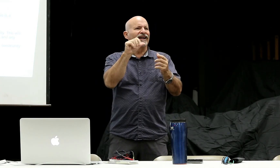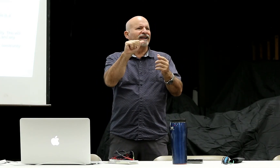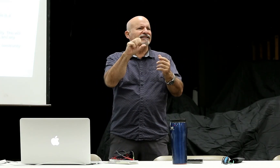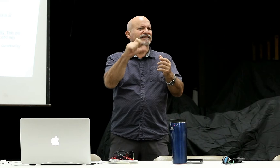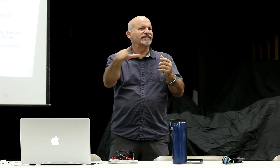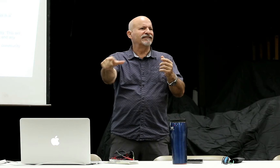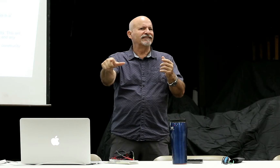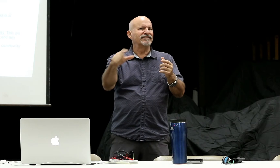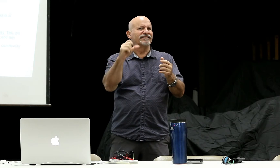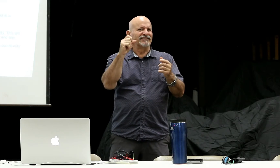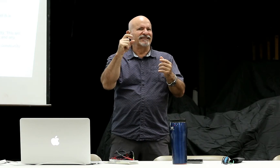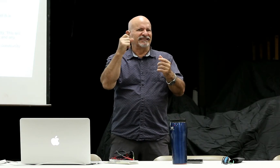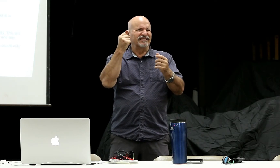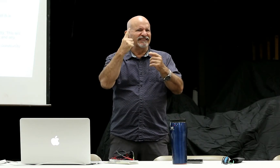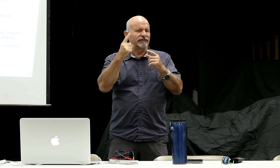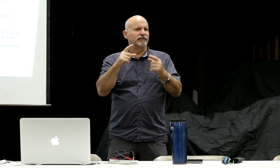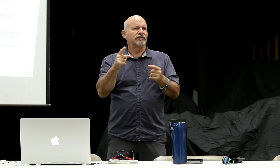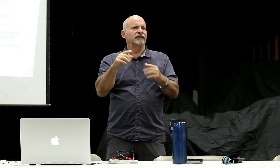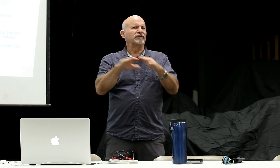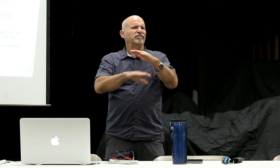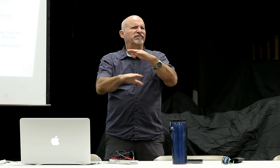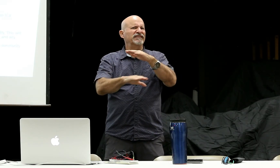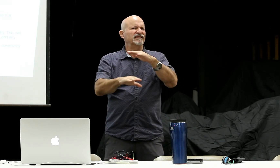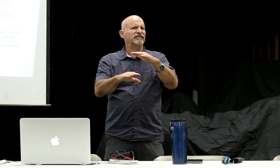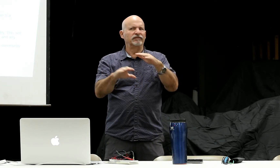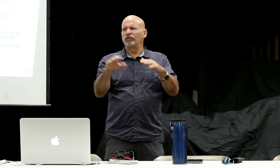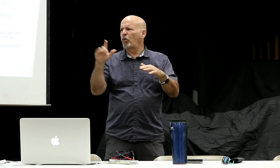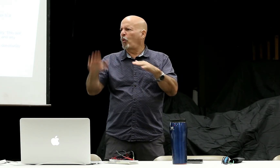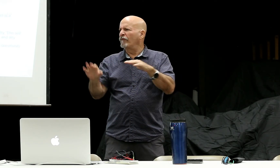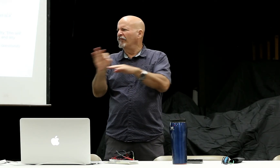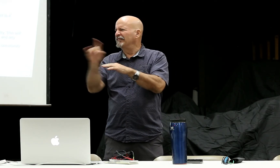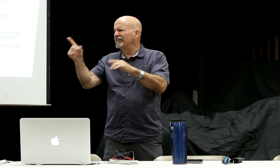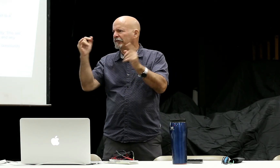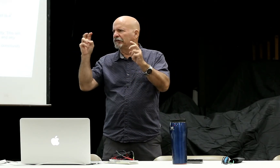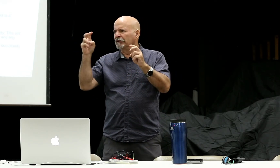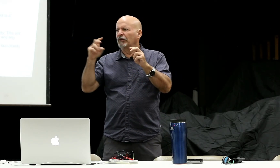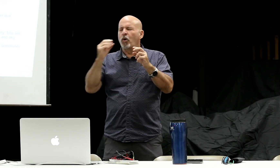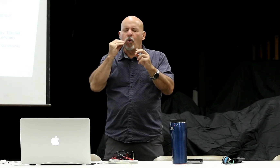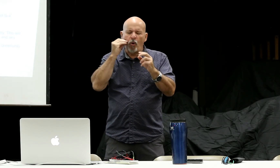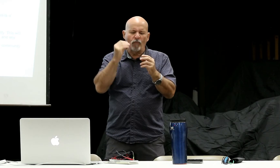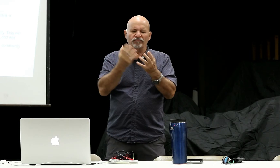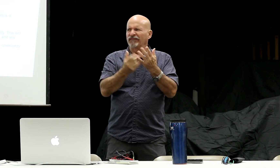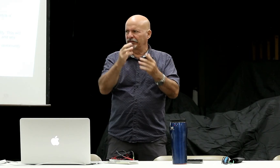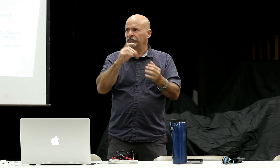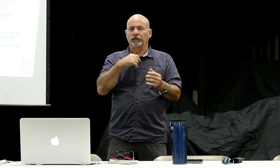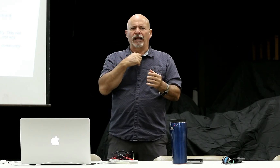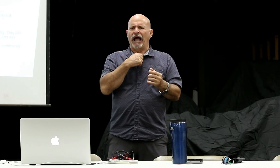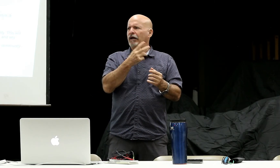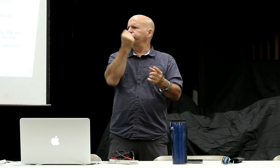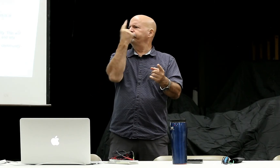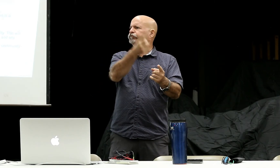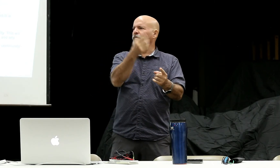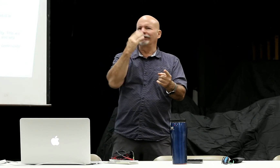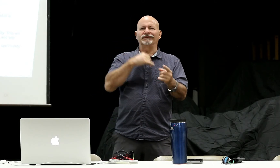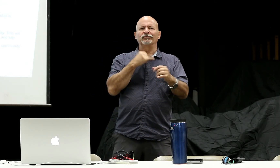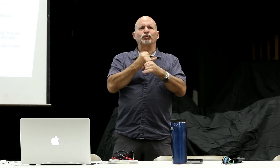being taken, or kids were taken from deaf parents, but they didn't know what the difference or why or anything. And then maybe a neighbor said, hey, they're not taking care of